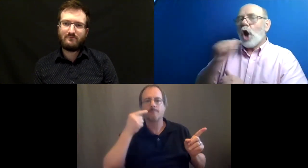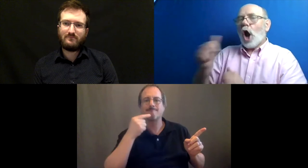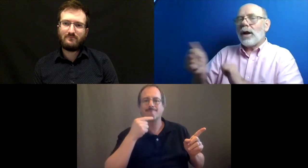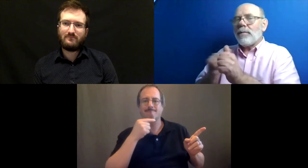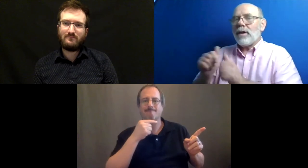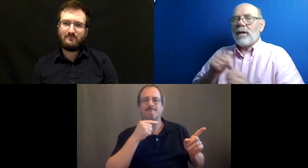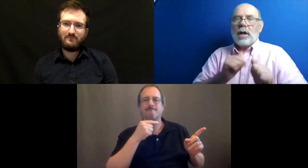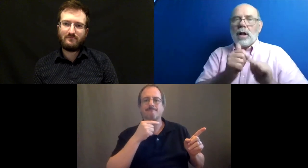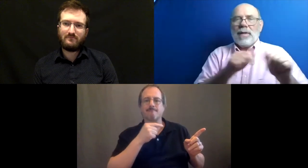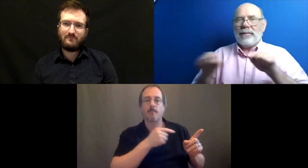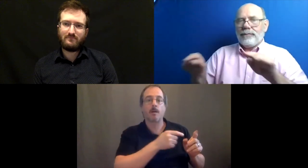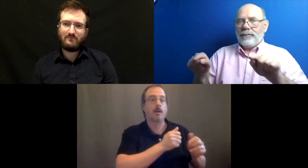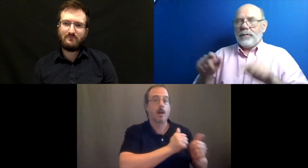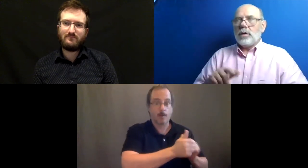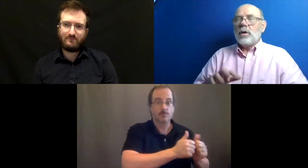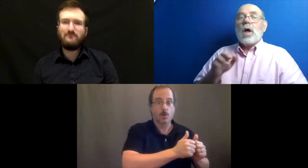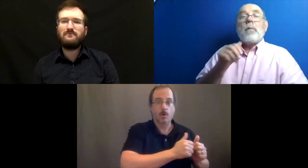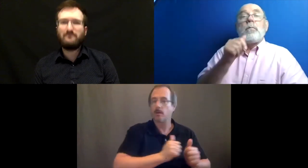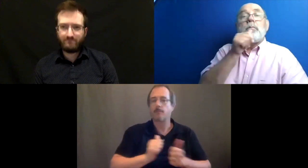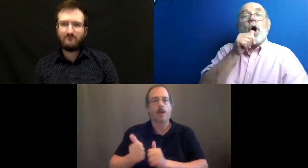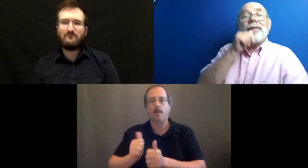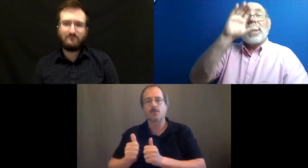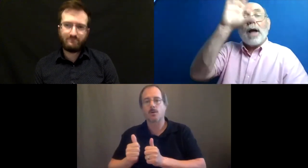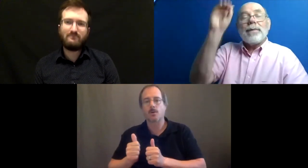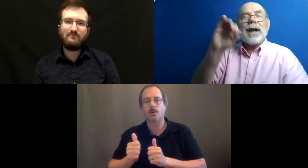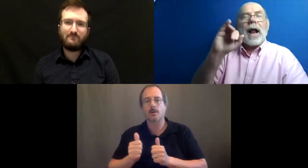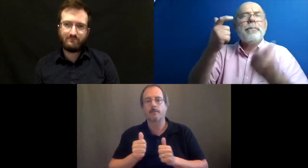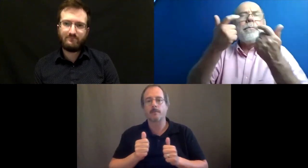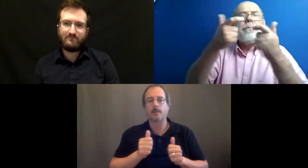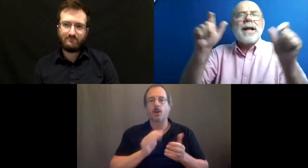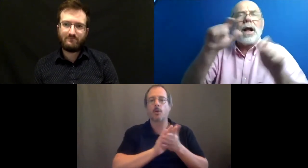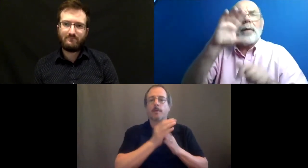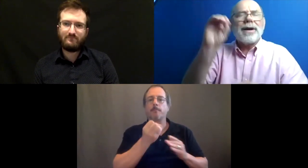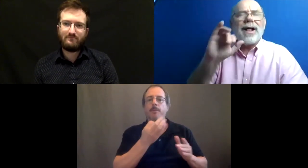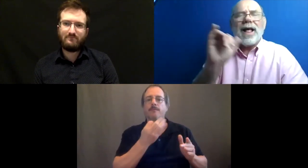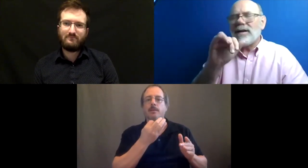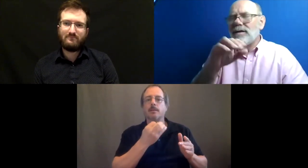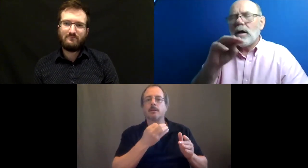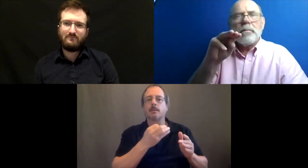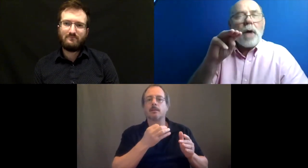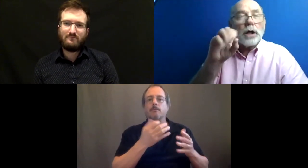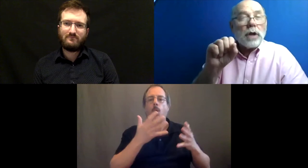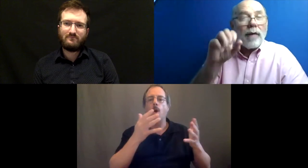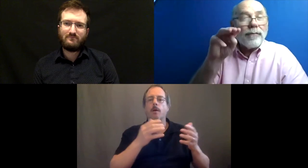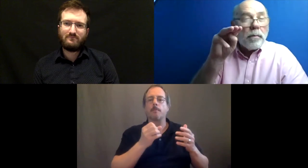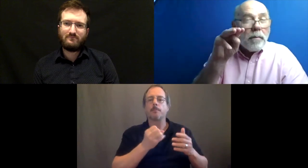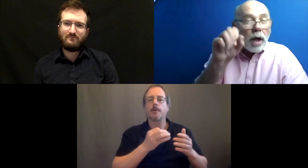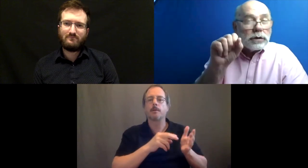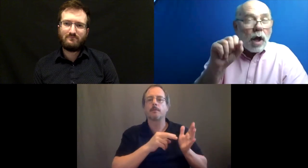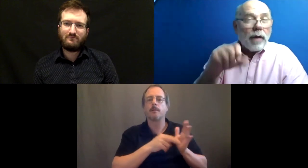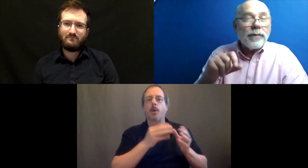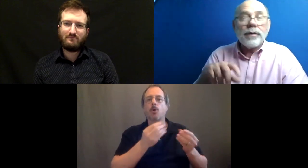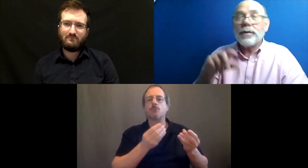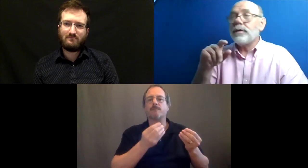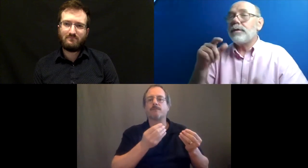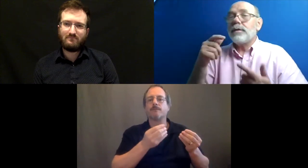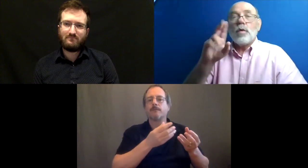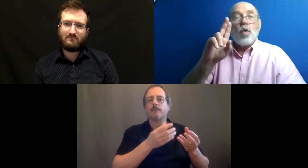the US, and as was previously mentioned, the competitive and non-competitive models. When we look at